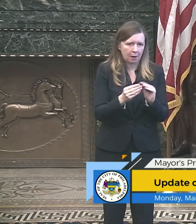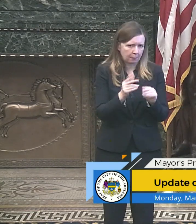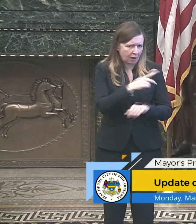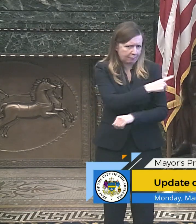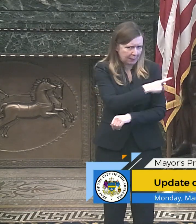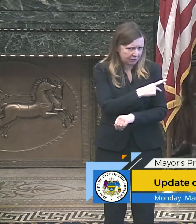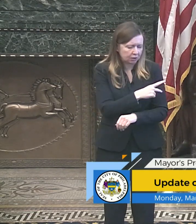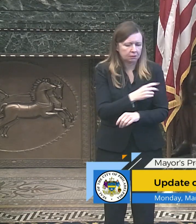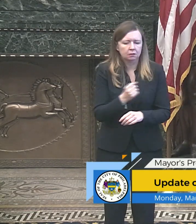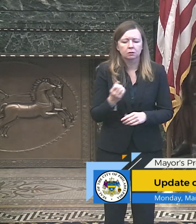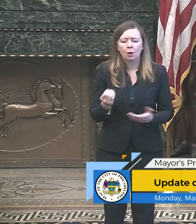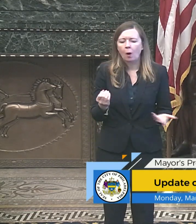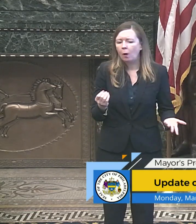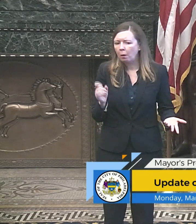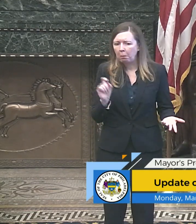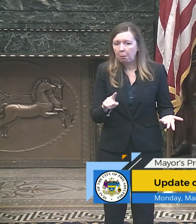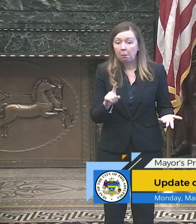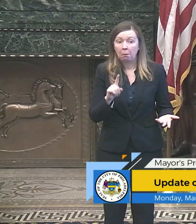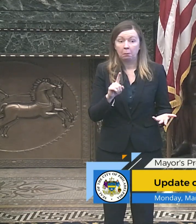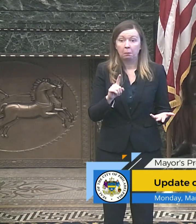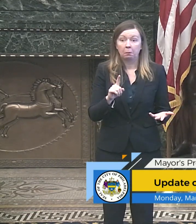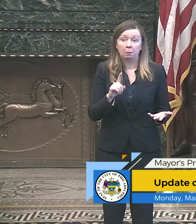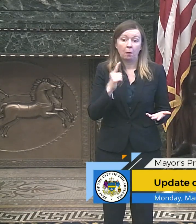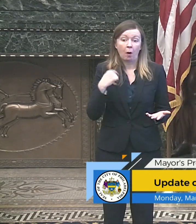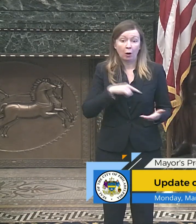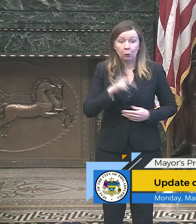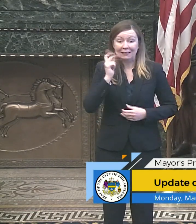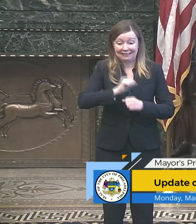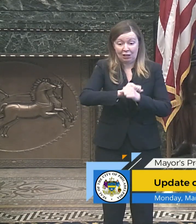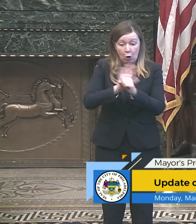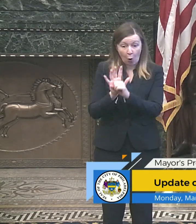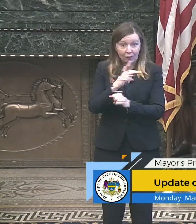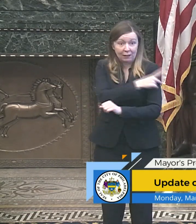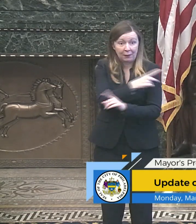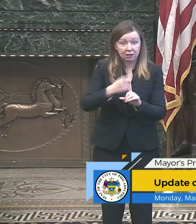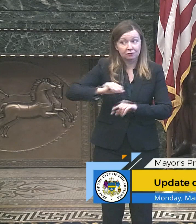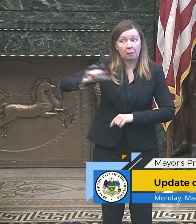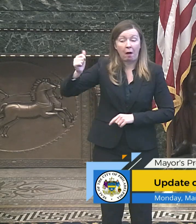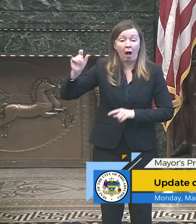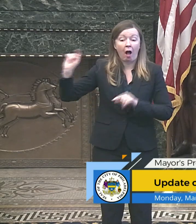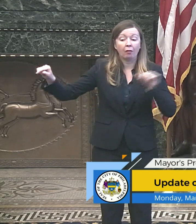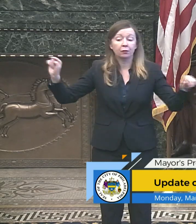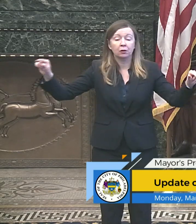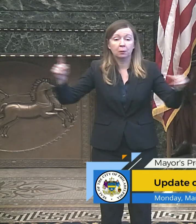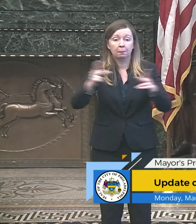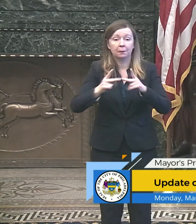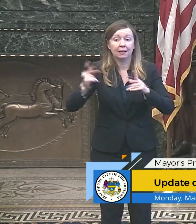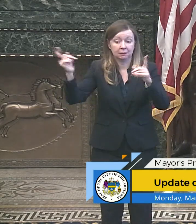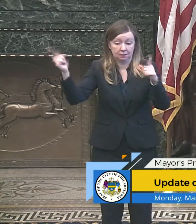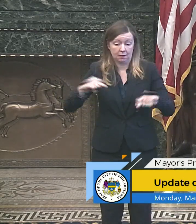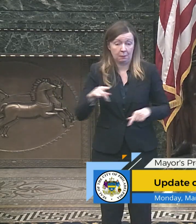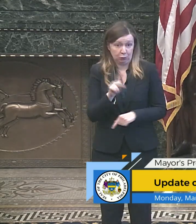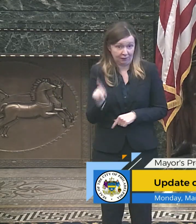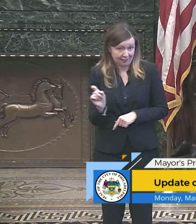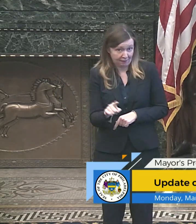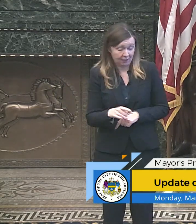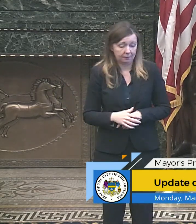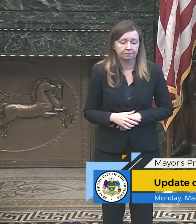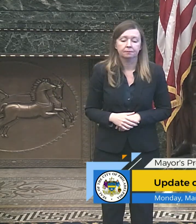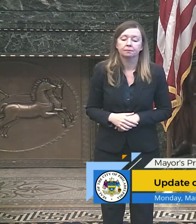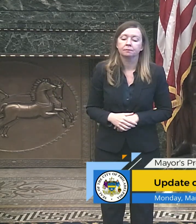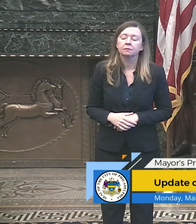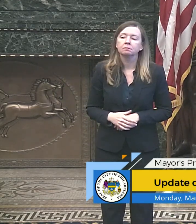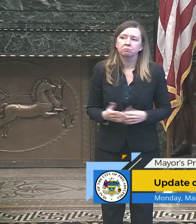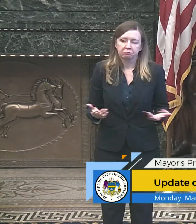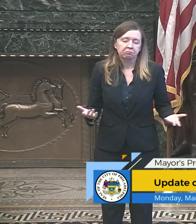patients. Correct. So are we seeing COVID patients from other areas being taken care of in our hospitals?